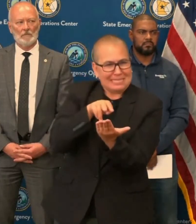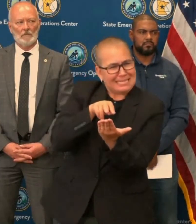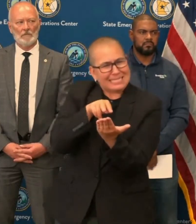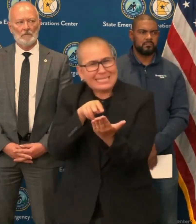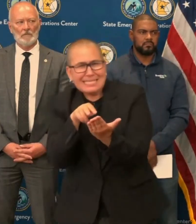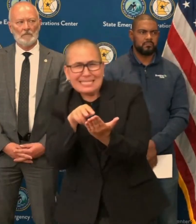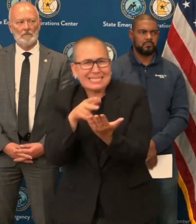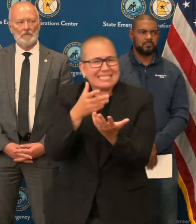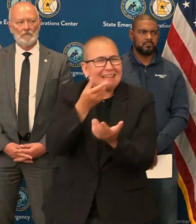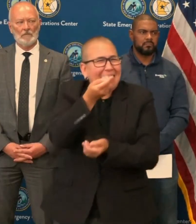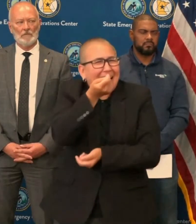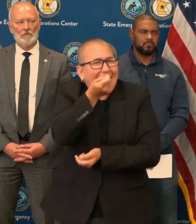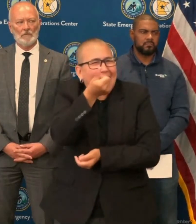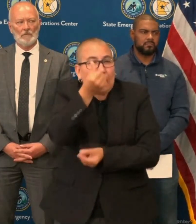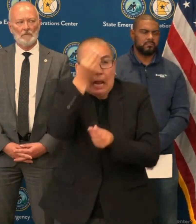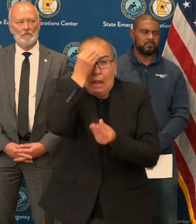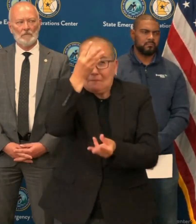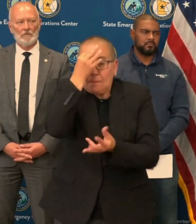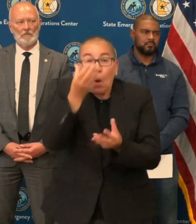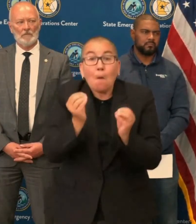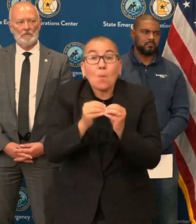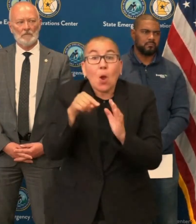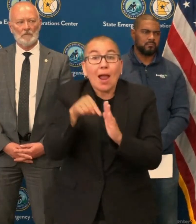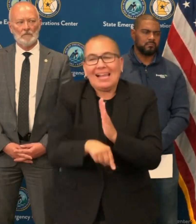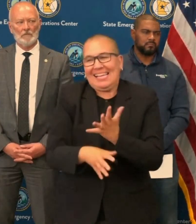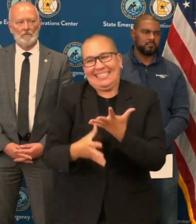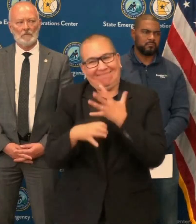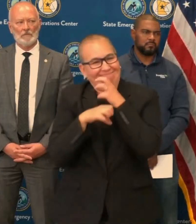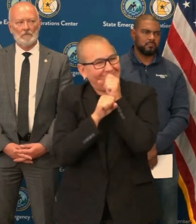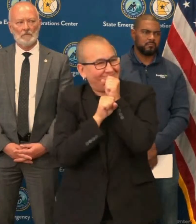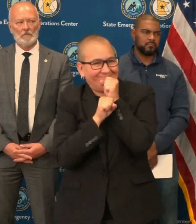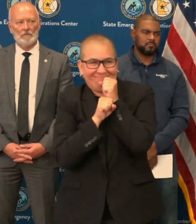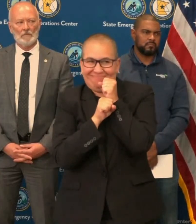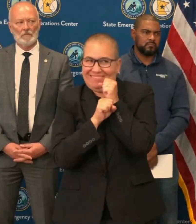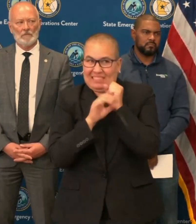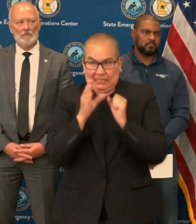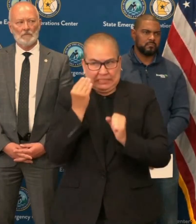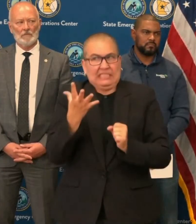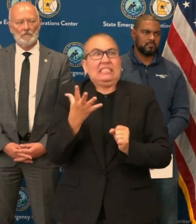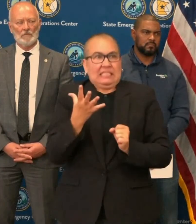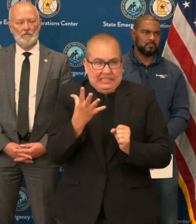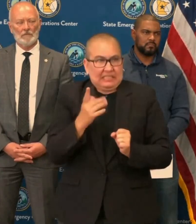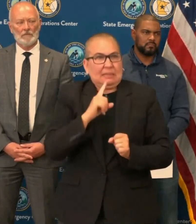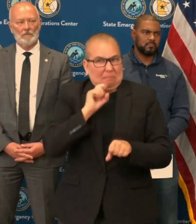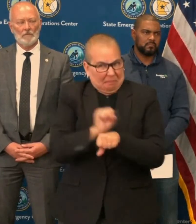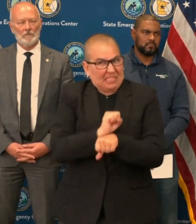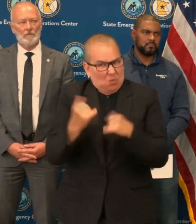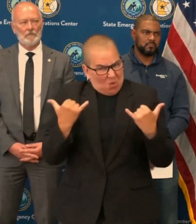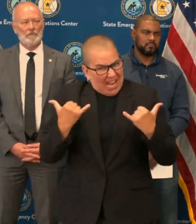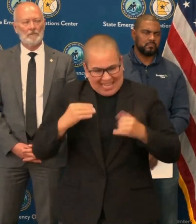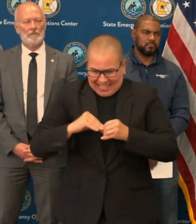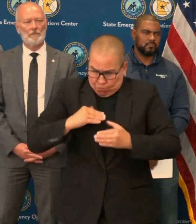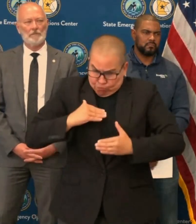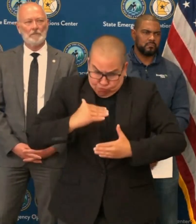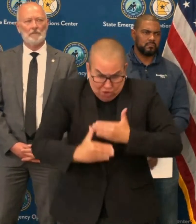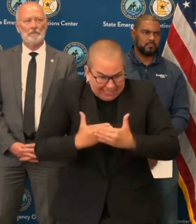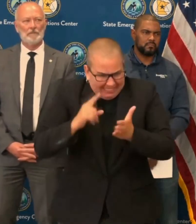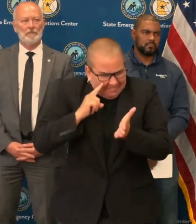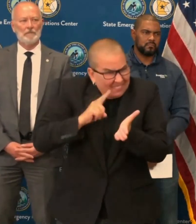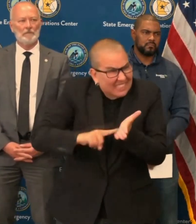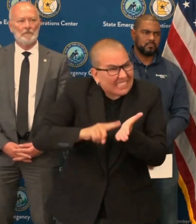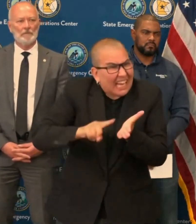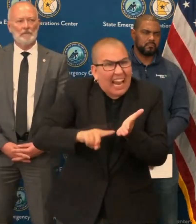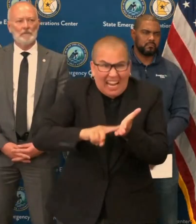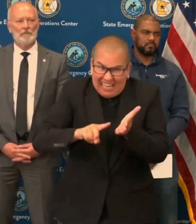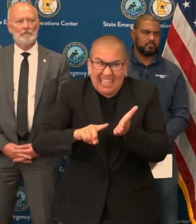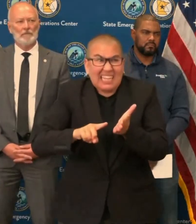but there's not specifics enough. We have been, this is a very active and fluid investigation. Throughout the day, as you've been waiting, and these teams